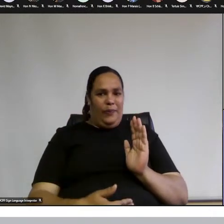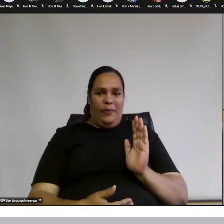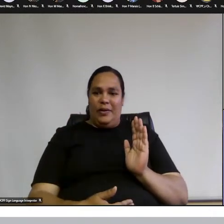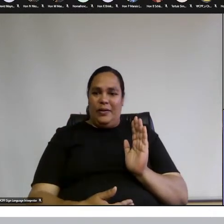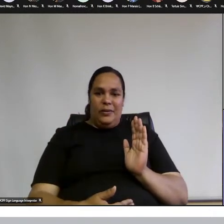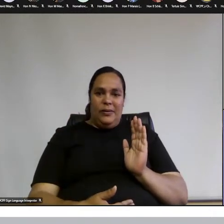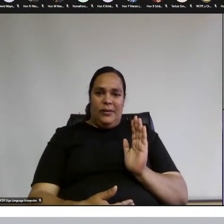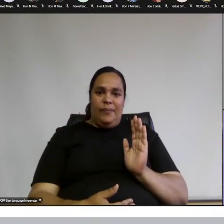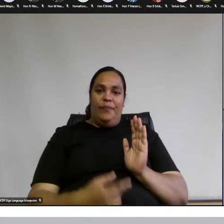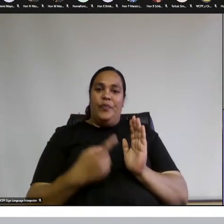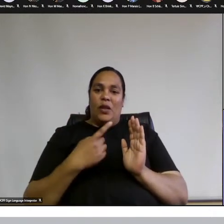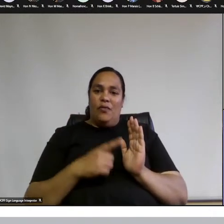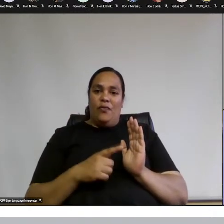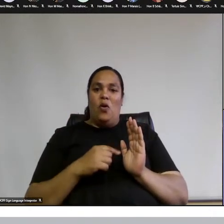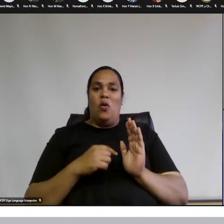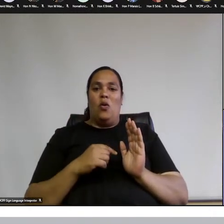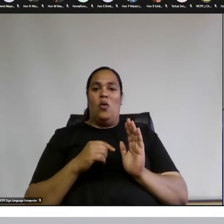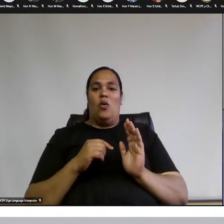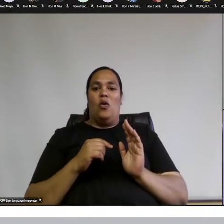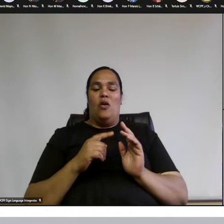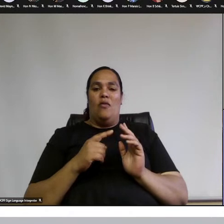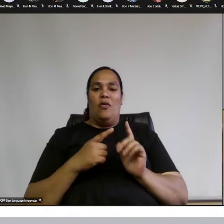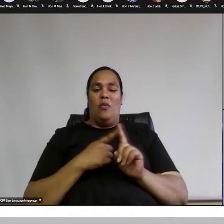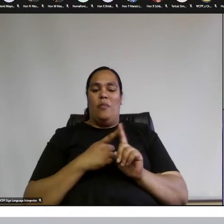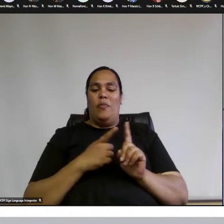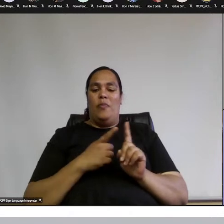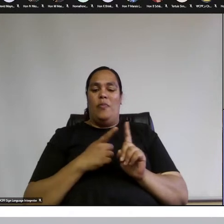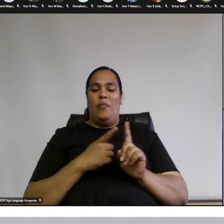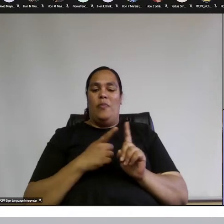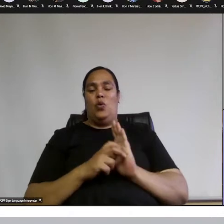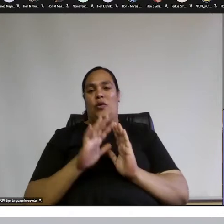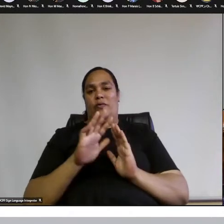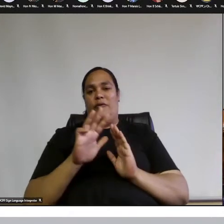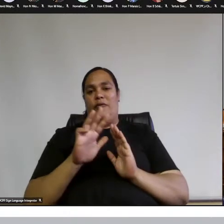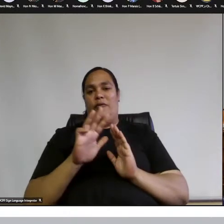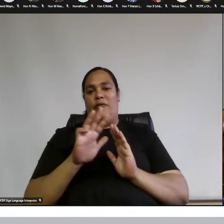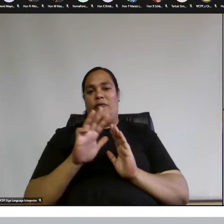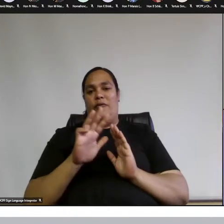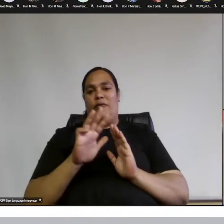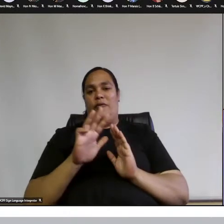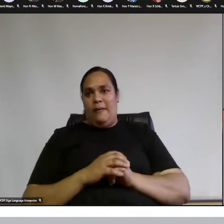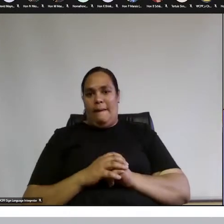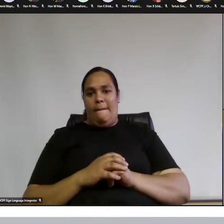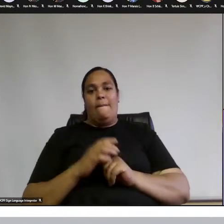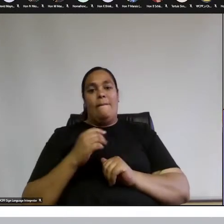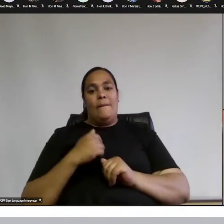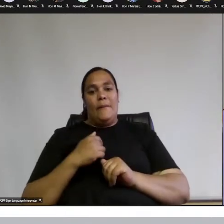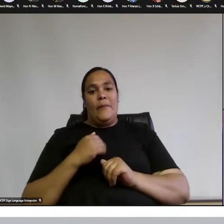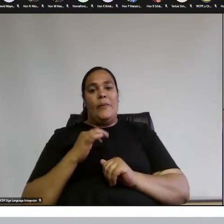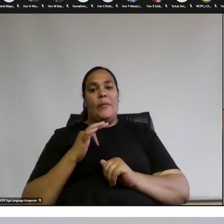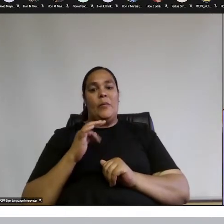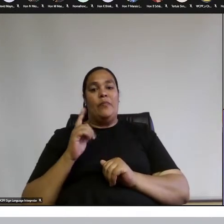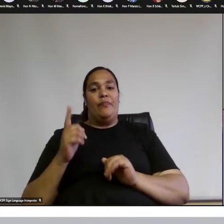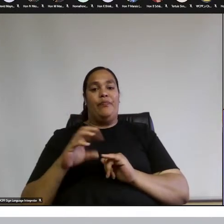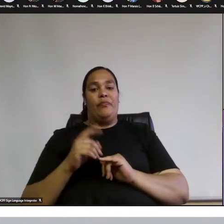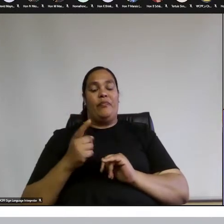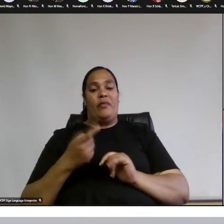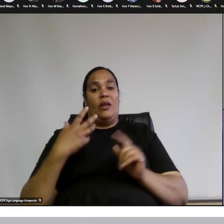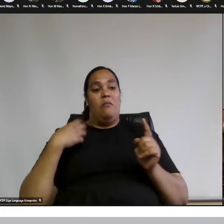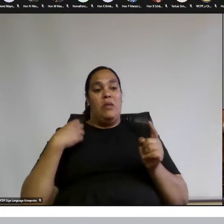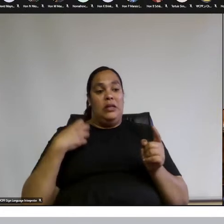whatsoever for a possible breach of Rule 59. I regard the utterances by the